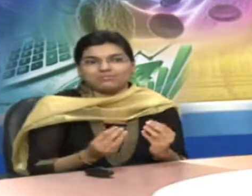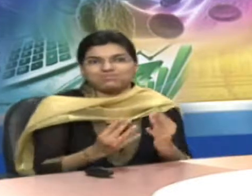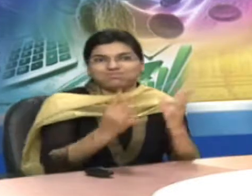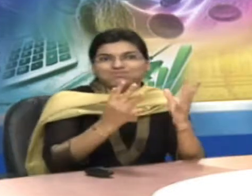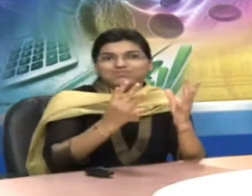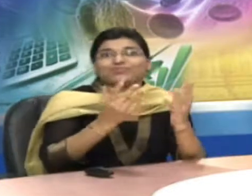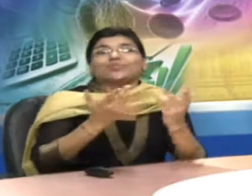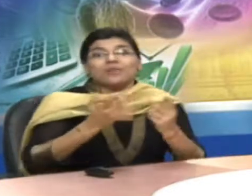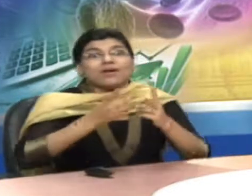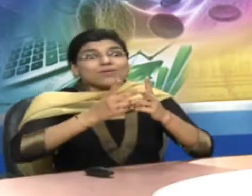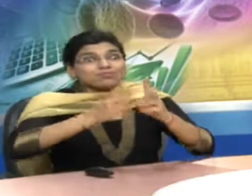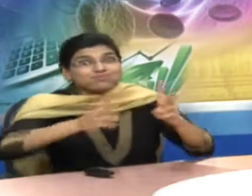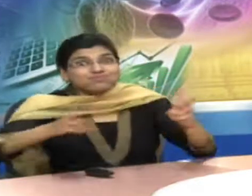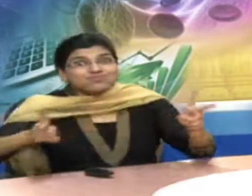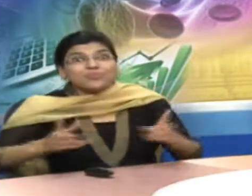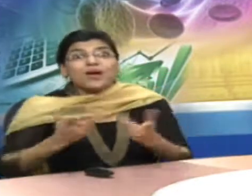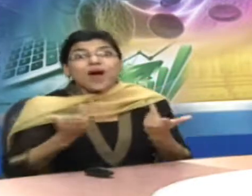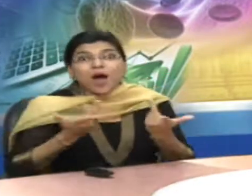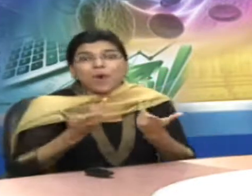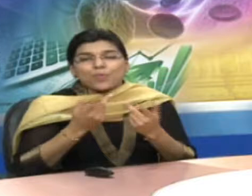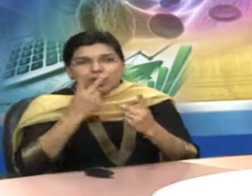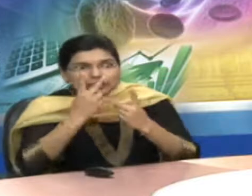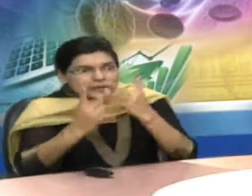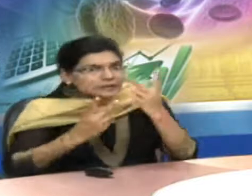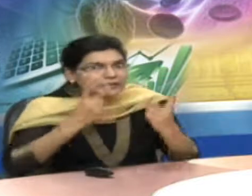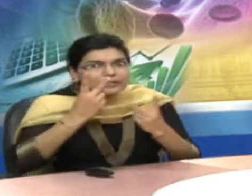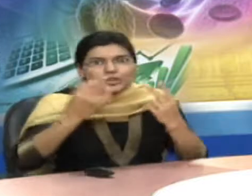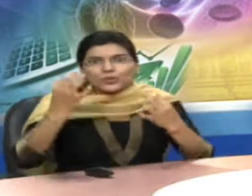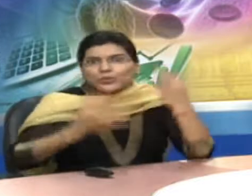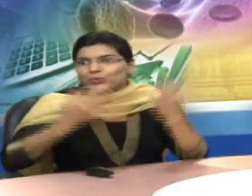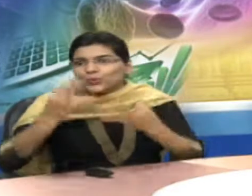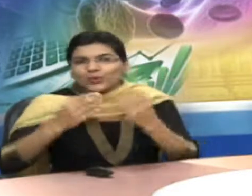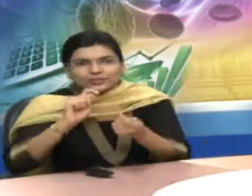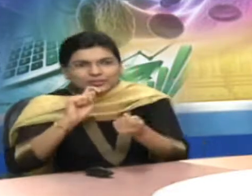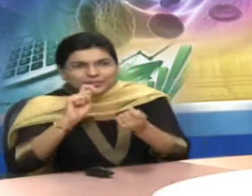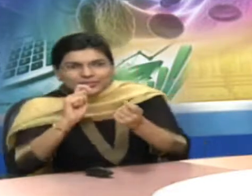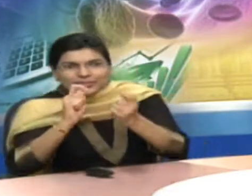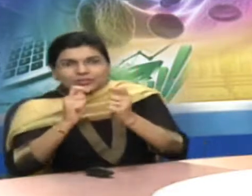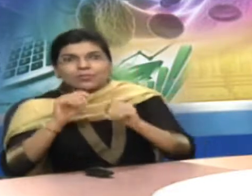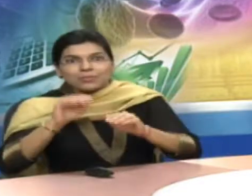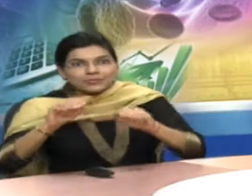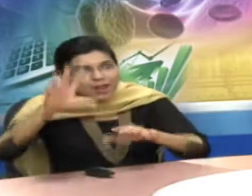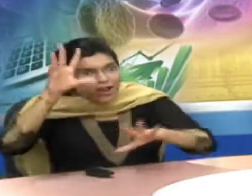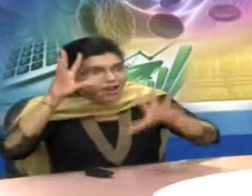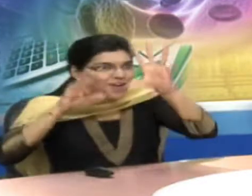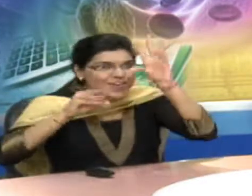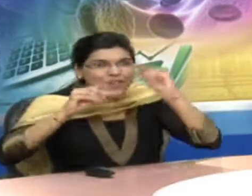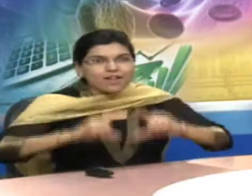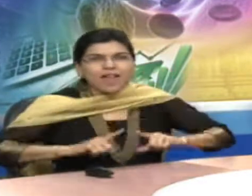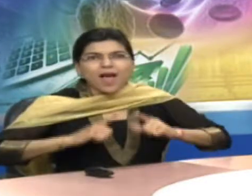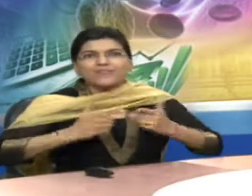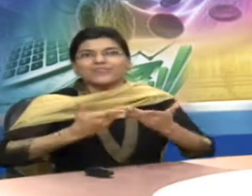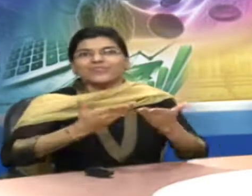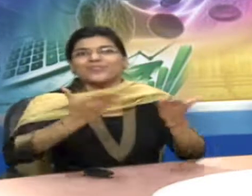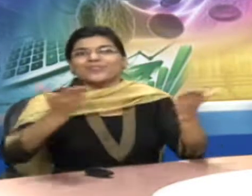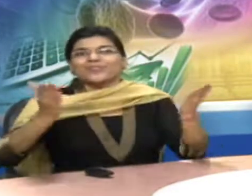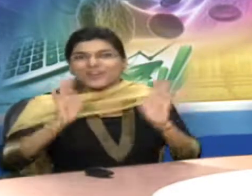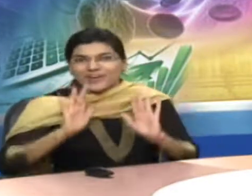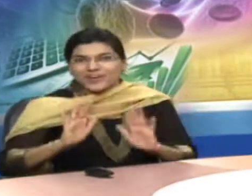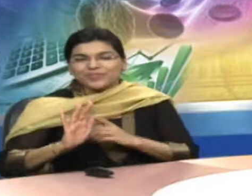in season. So similarly, there are beautiful trees of our forest and hills